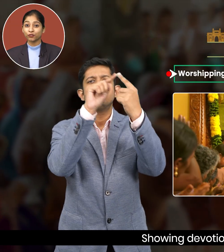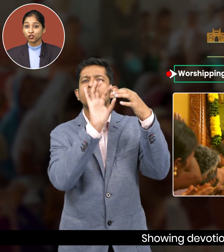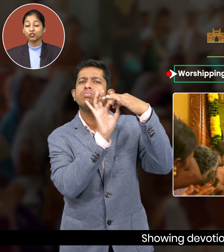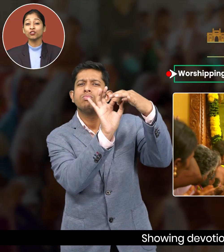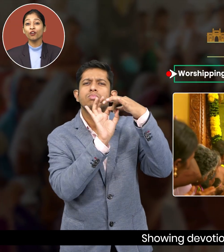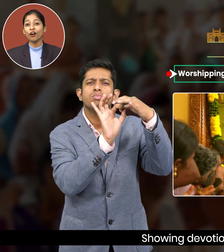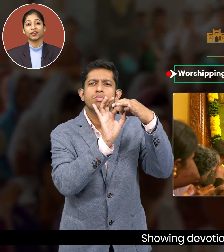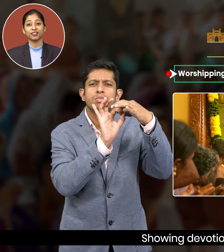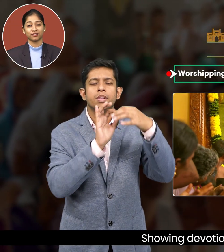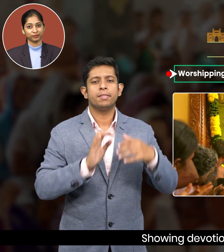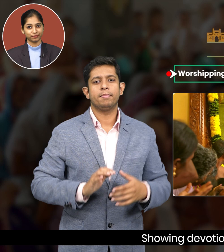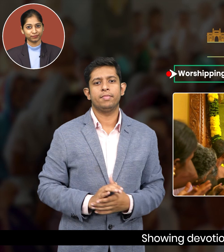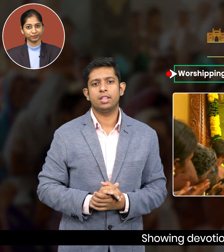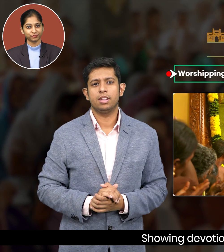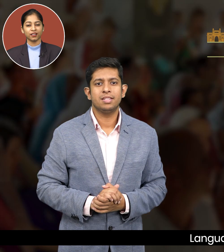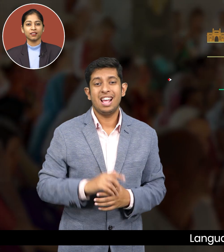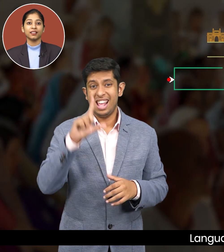showing devotion to the God.